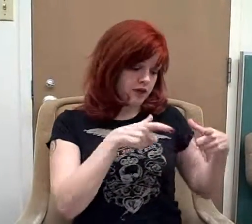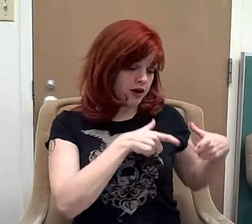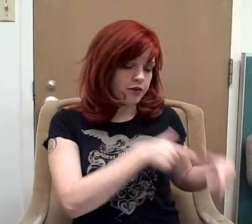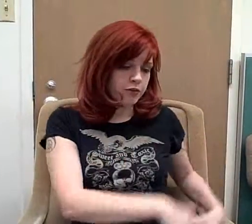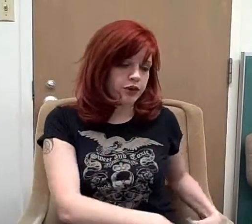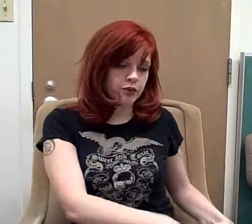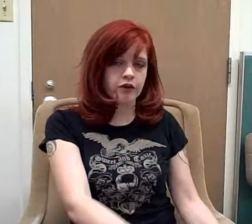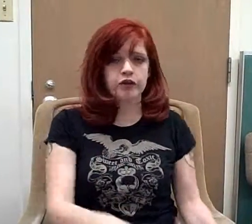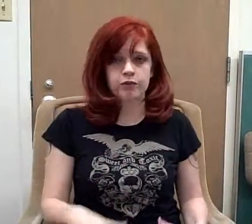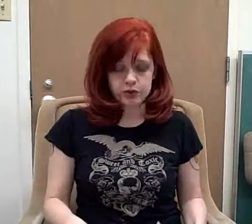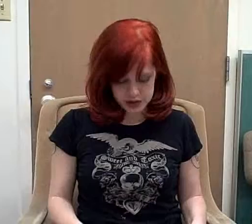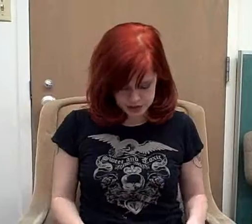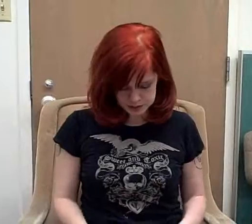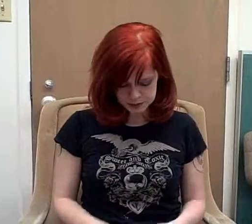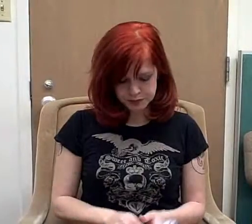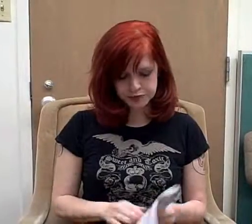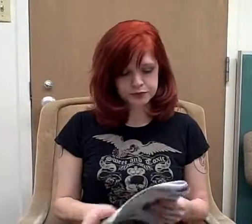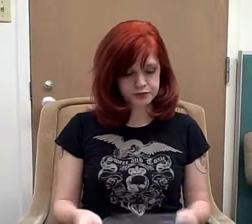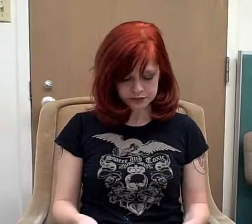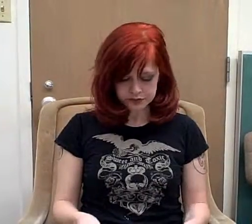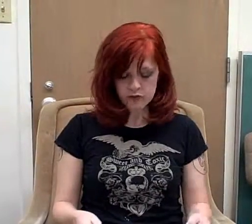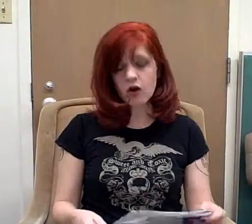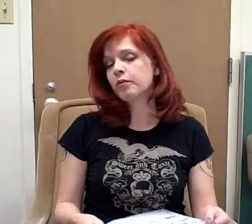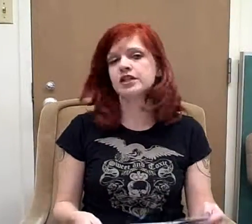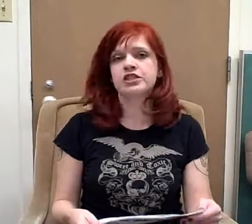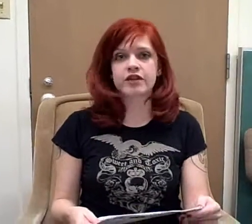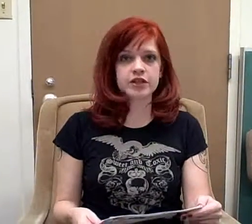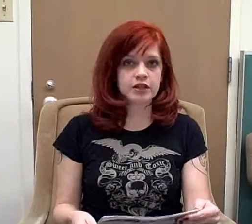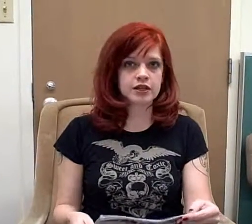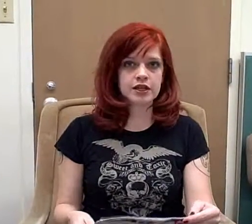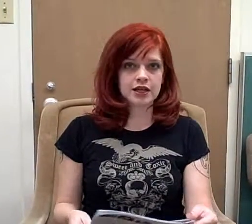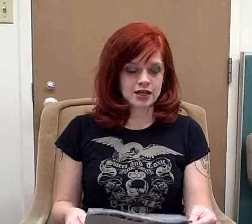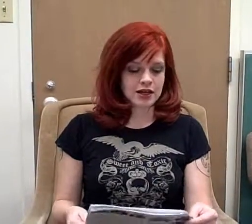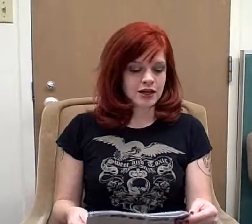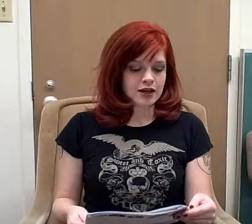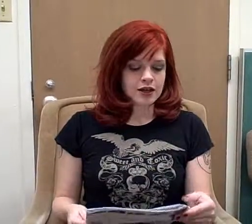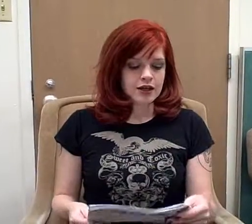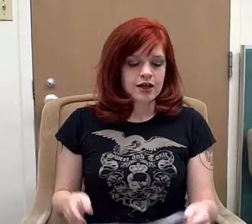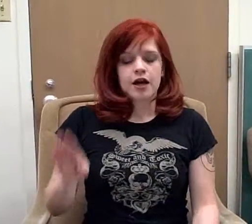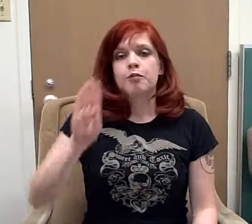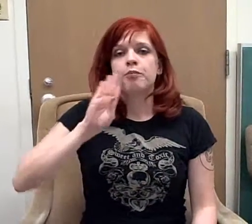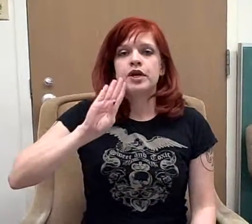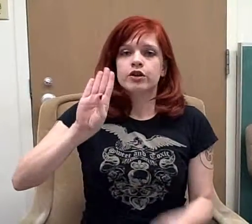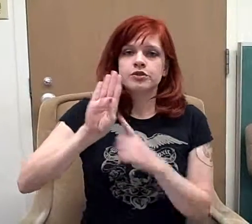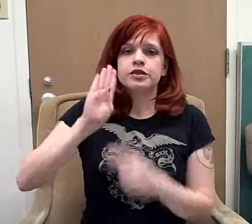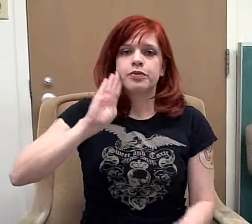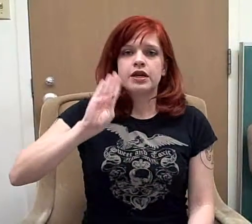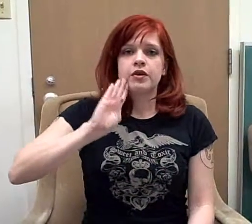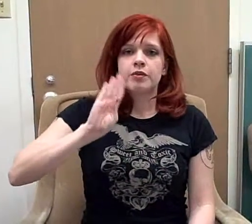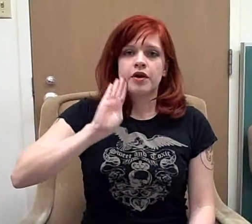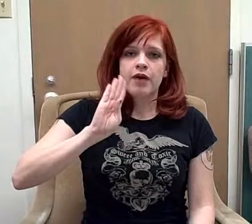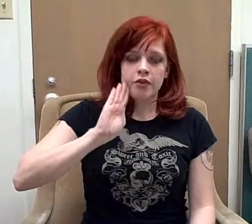classifier and put it wherever the bruise is. On page 7, beer is with a B, right by the mouth,